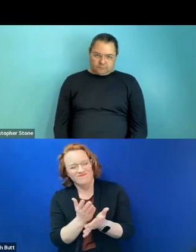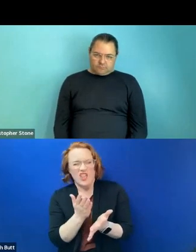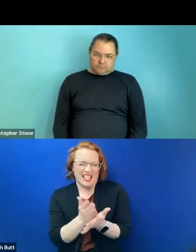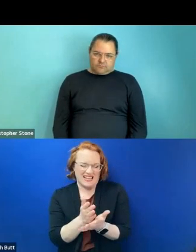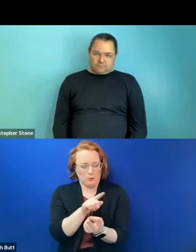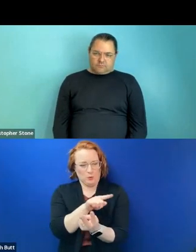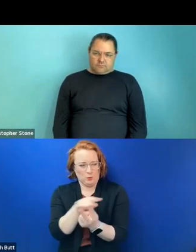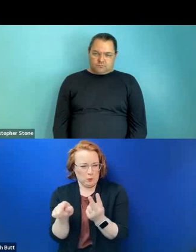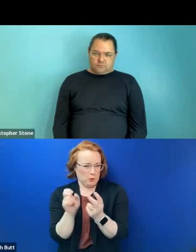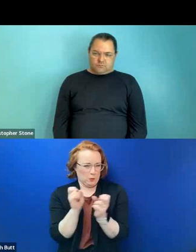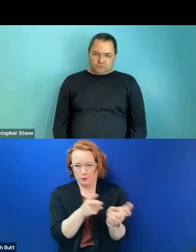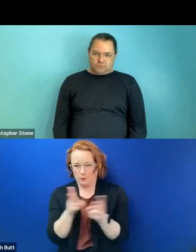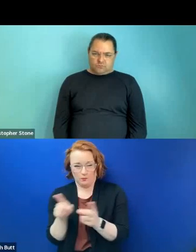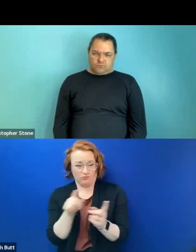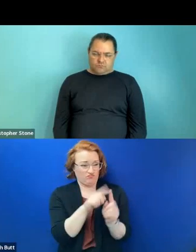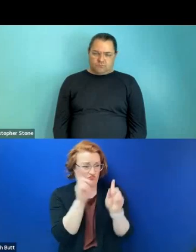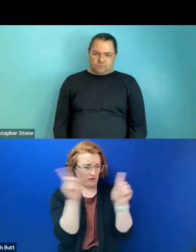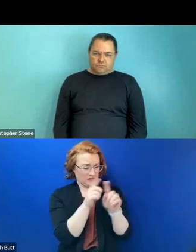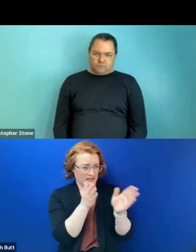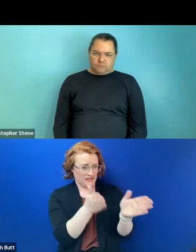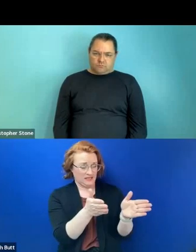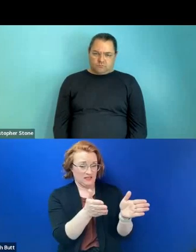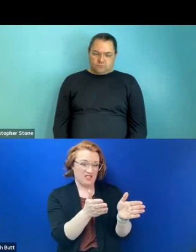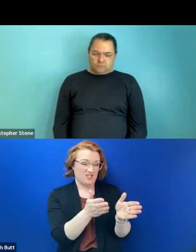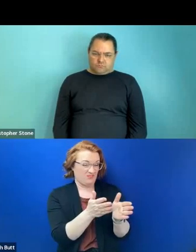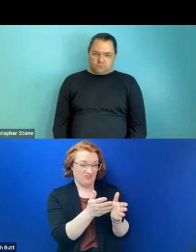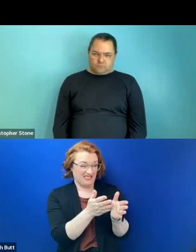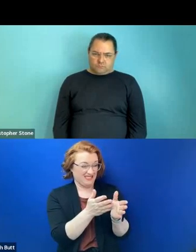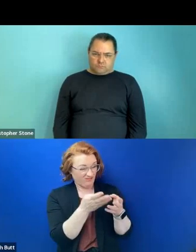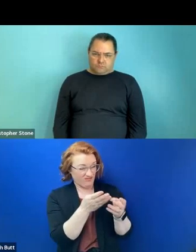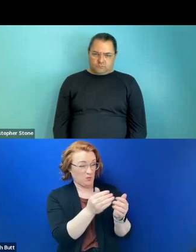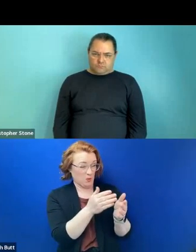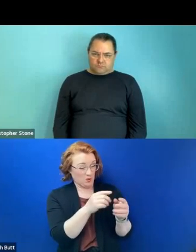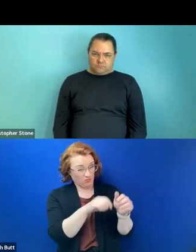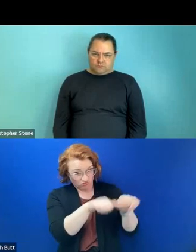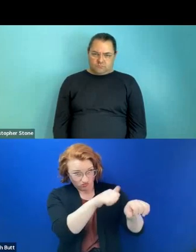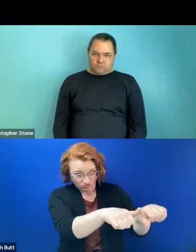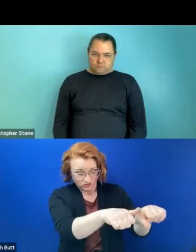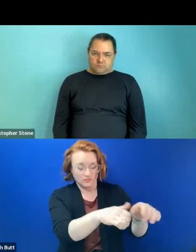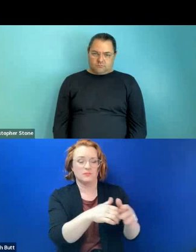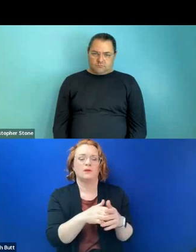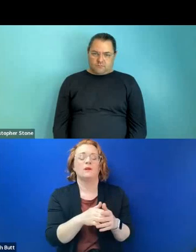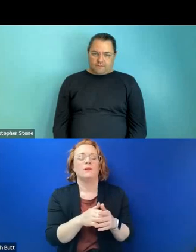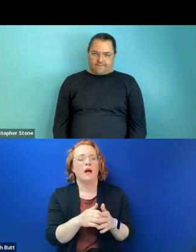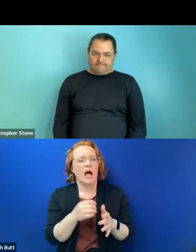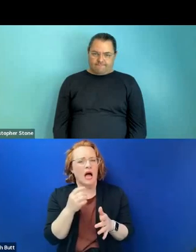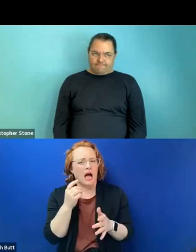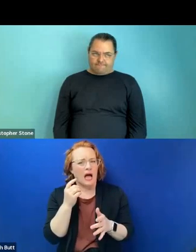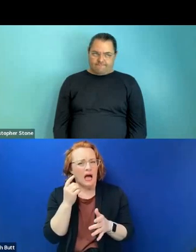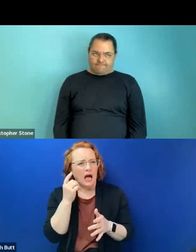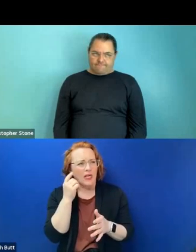say. One is the university route, which is reasonably straightforward. As far as I know, there's only